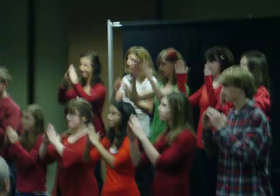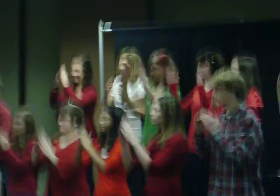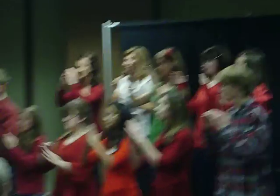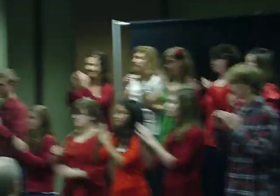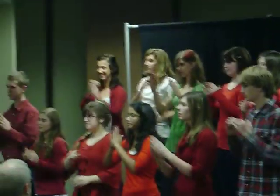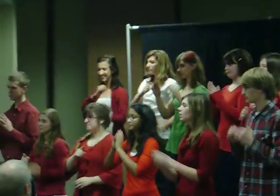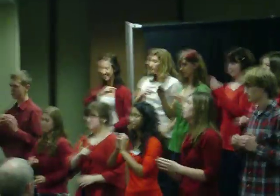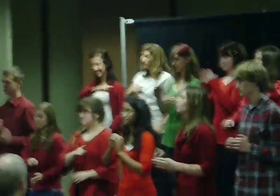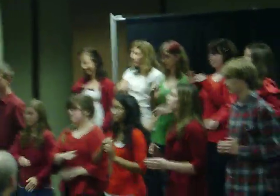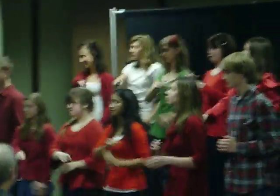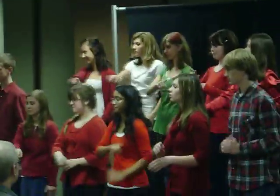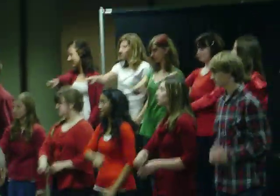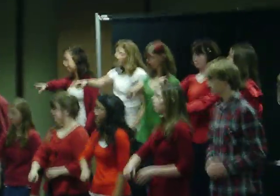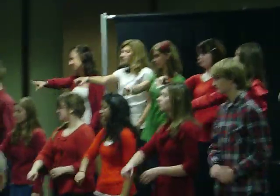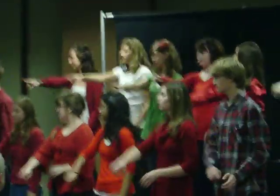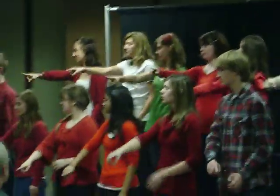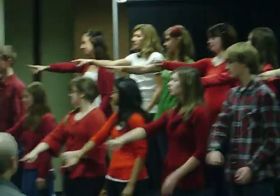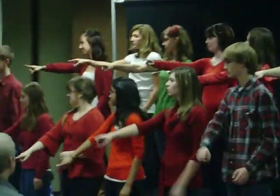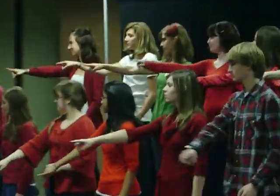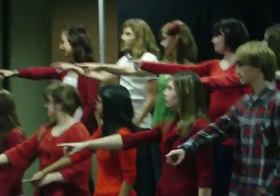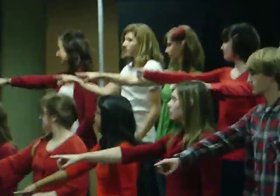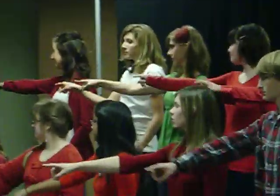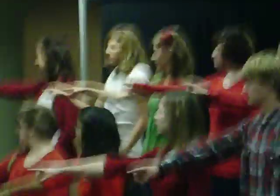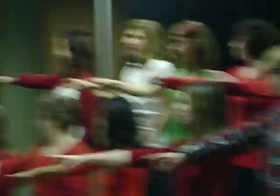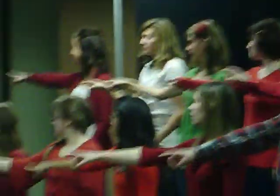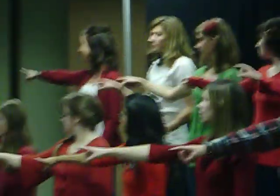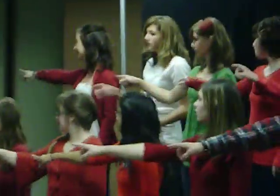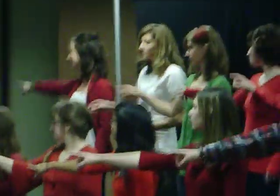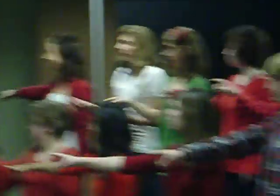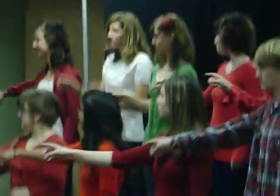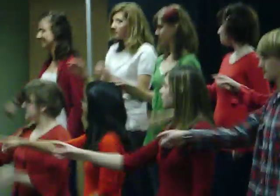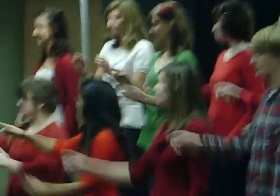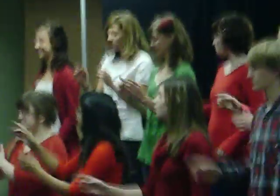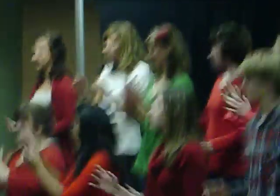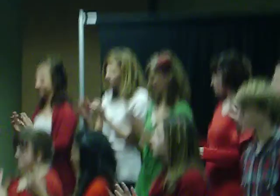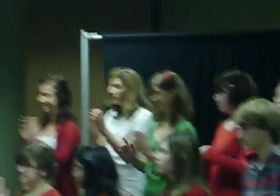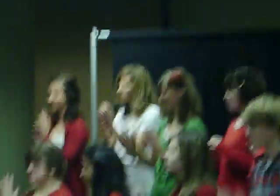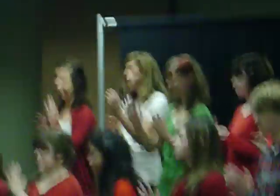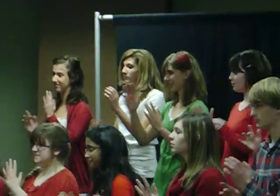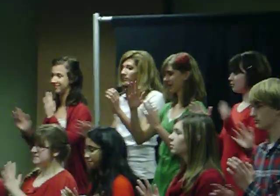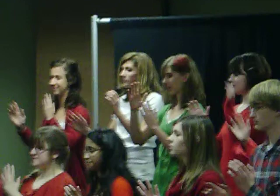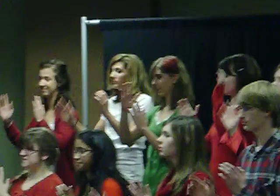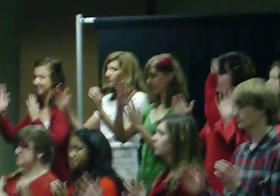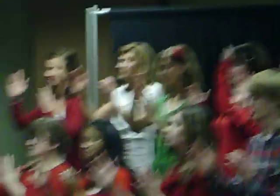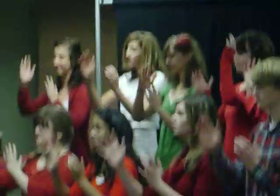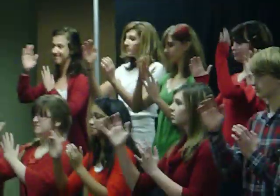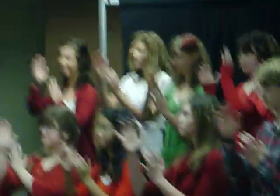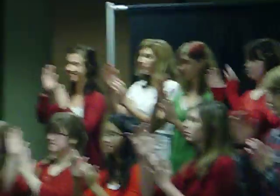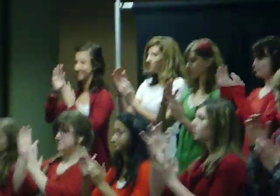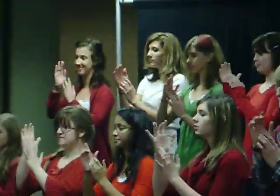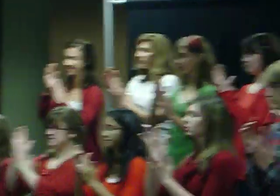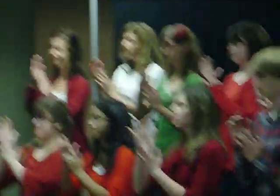It's all the way to Jesus